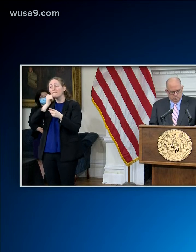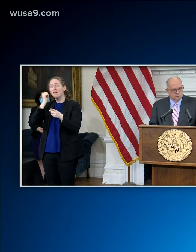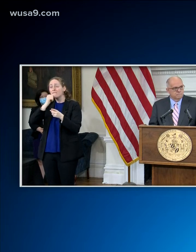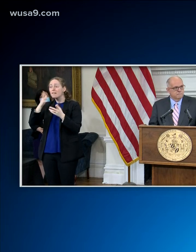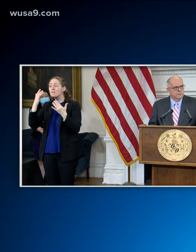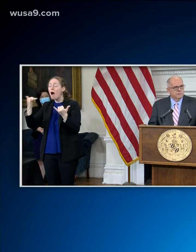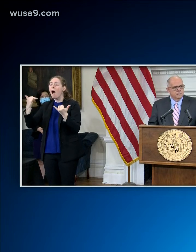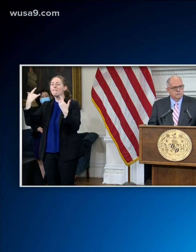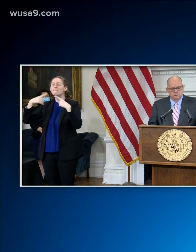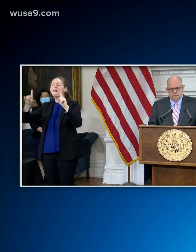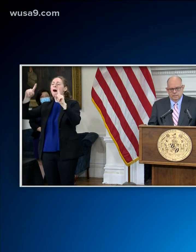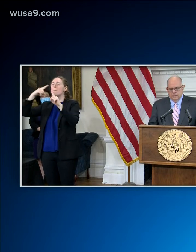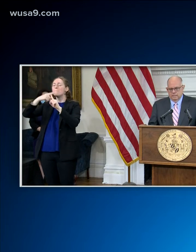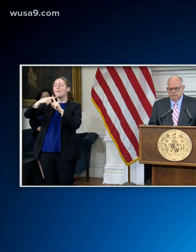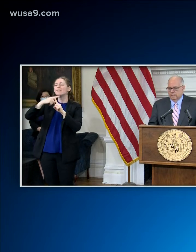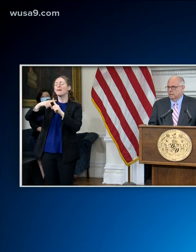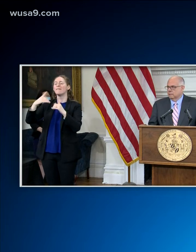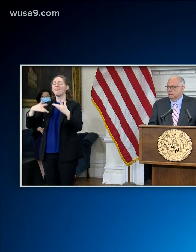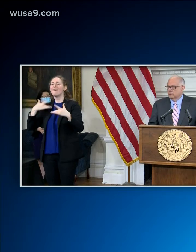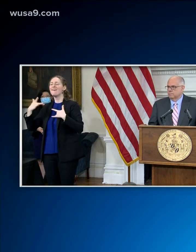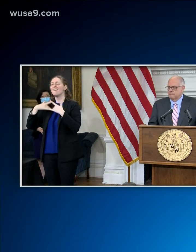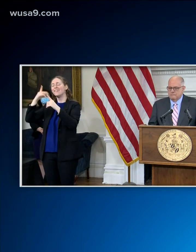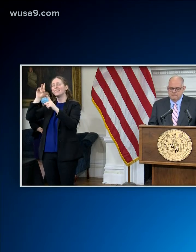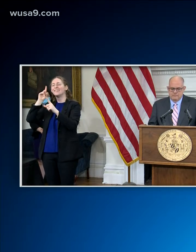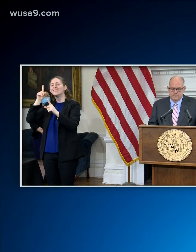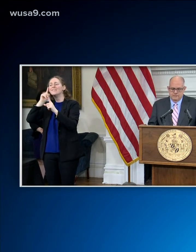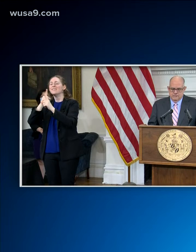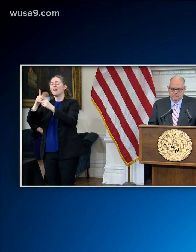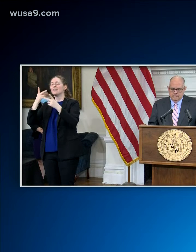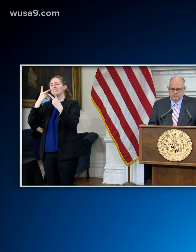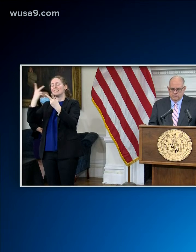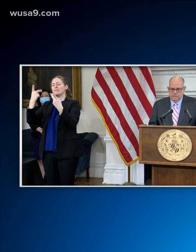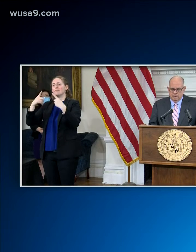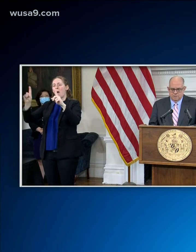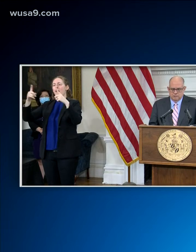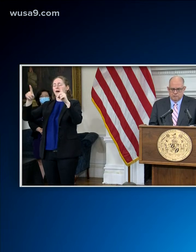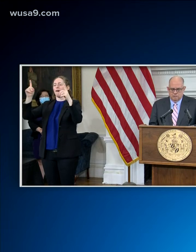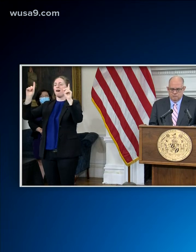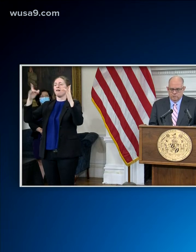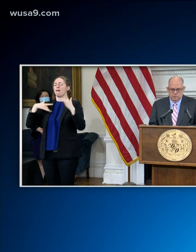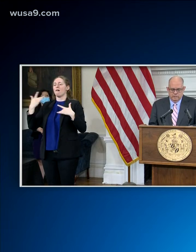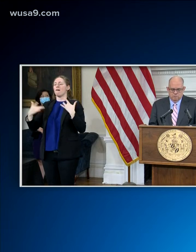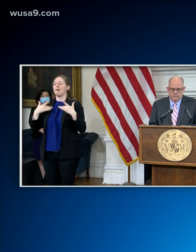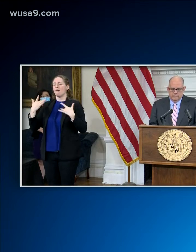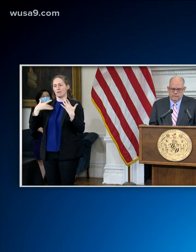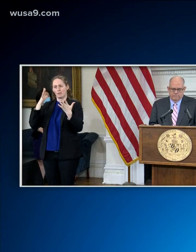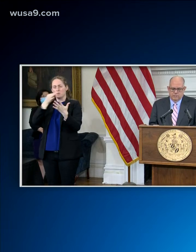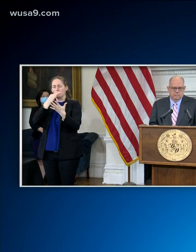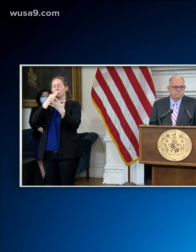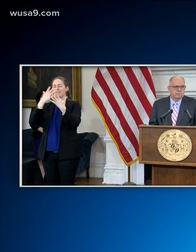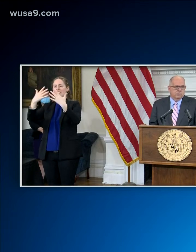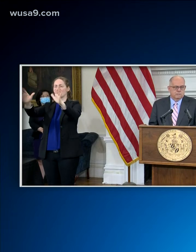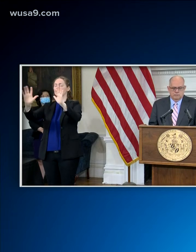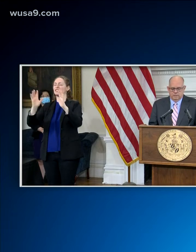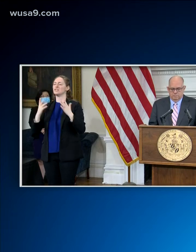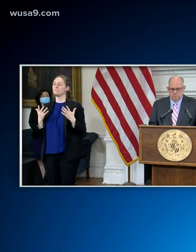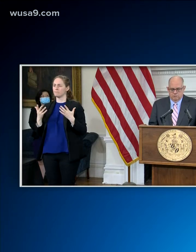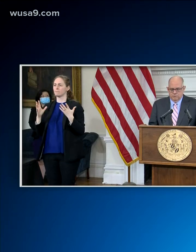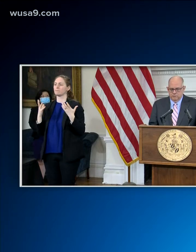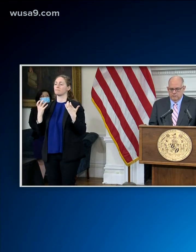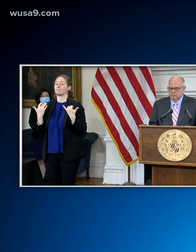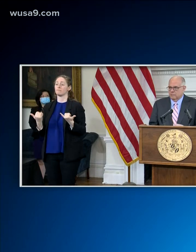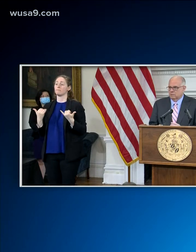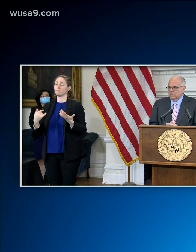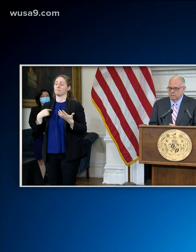step closer to that light at the end of the tunnel. At this time, I'm going to turn it over to a great advocate for the